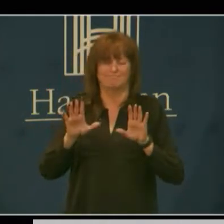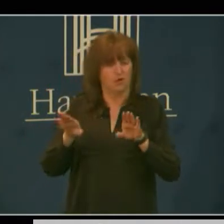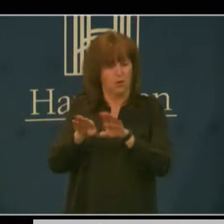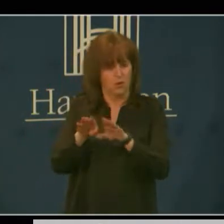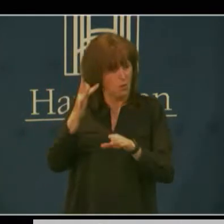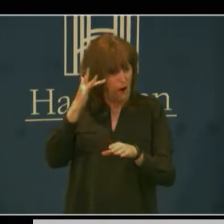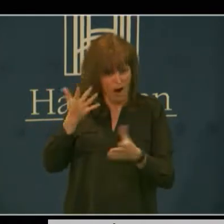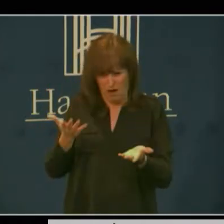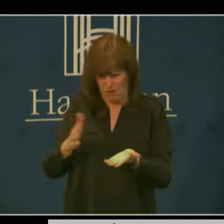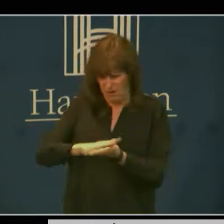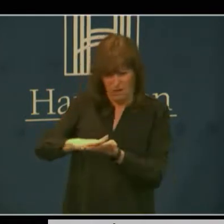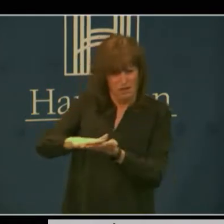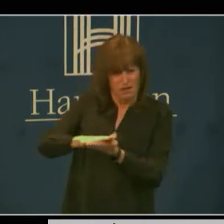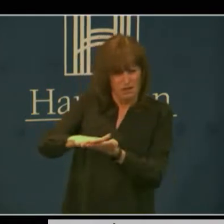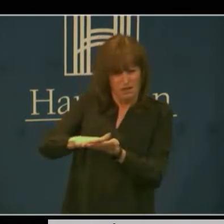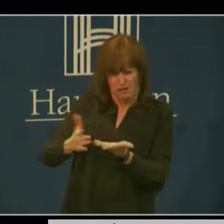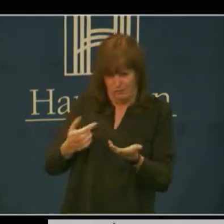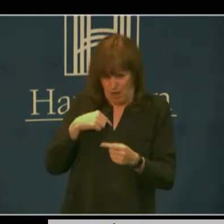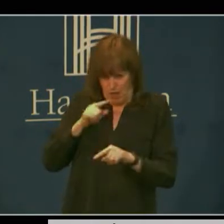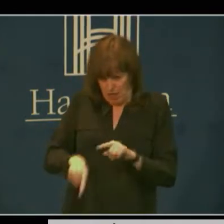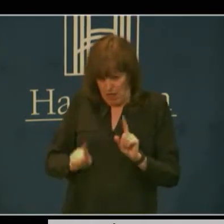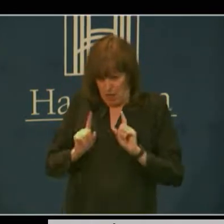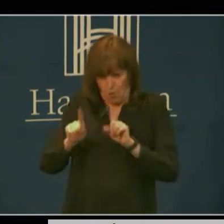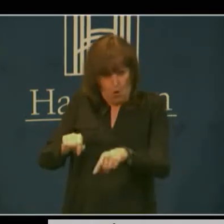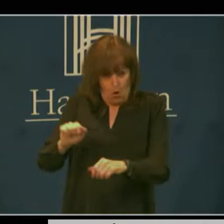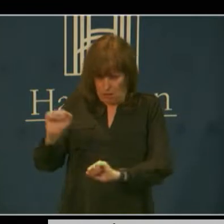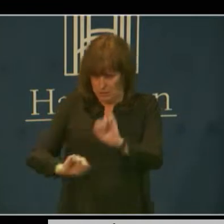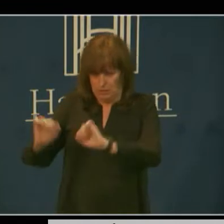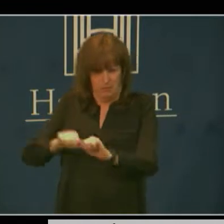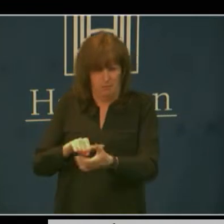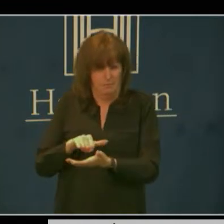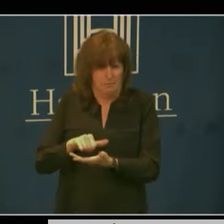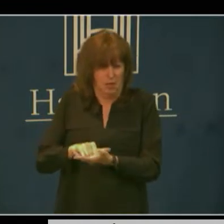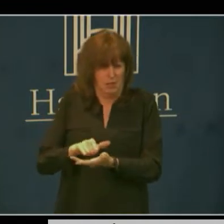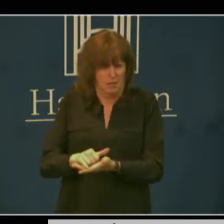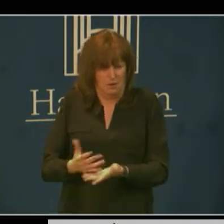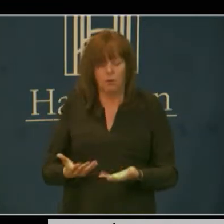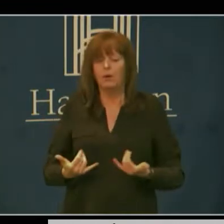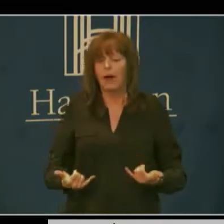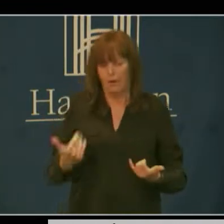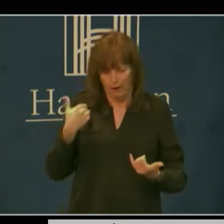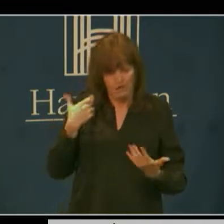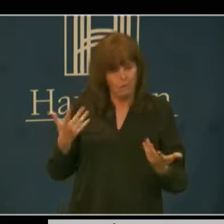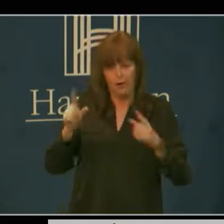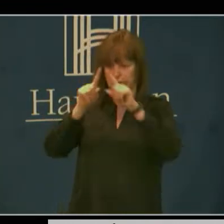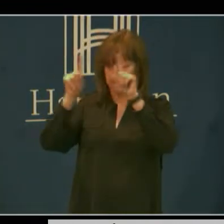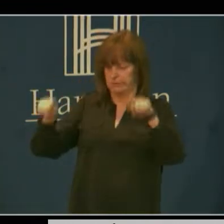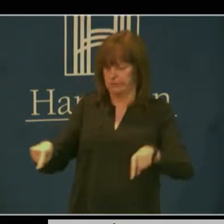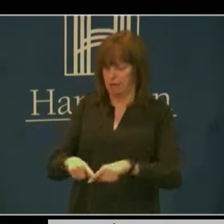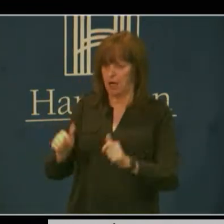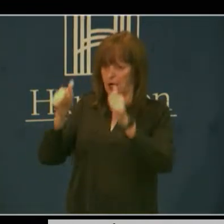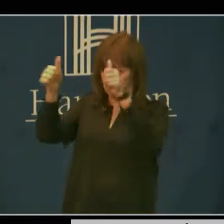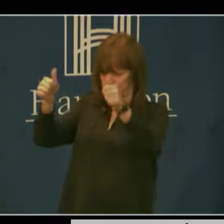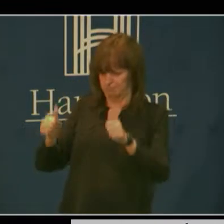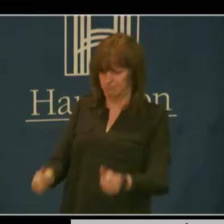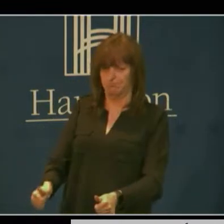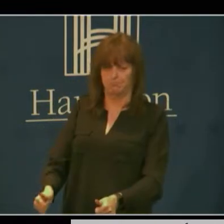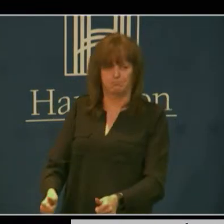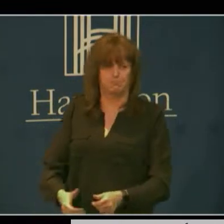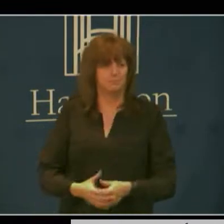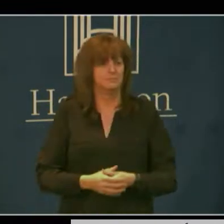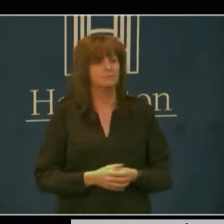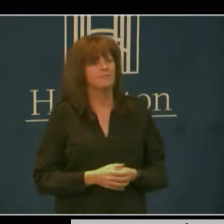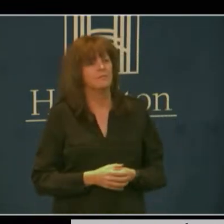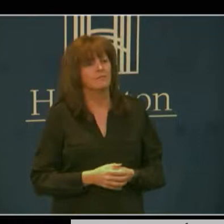and sanitize them all, so they are closed, and the signage for that is going up as we speak. And the escarpment stairs,